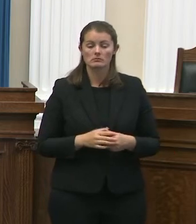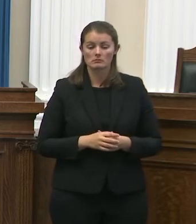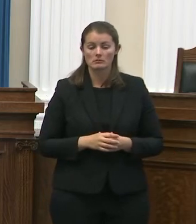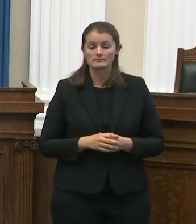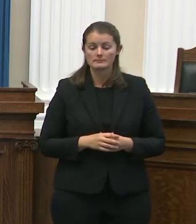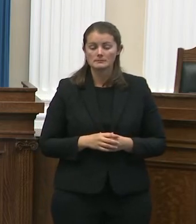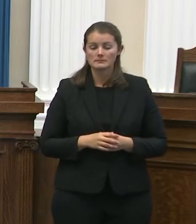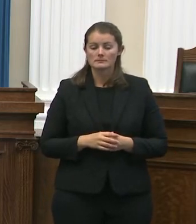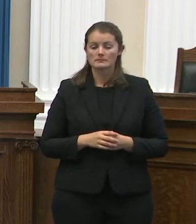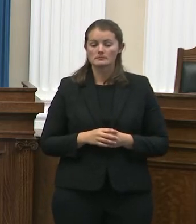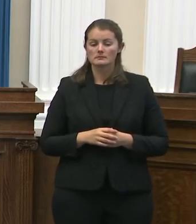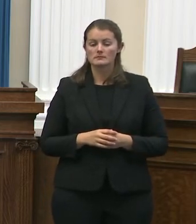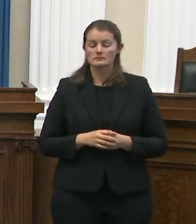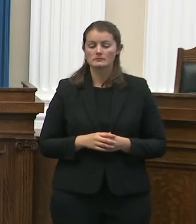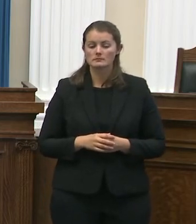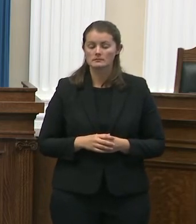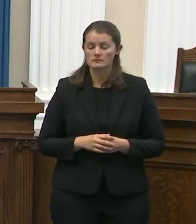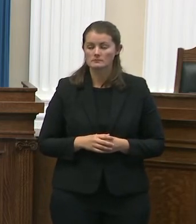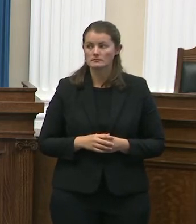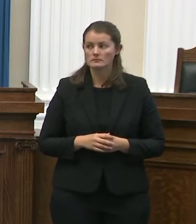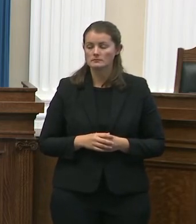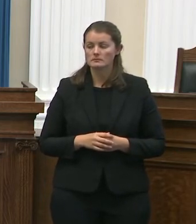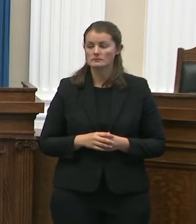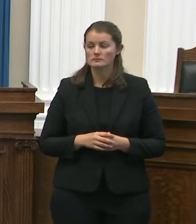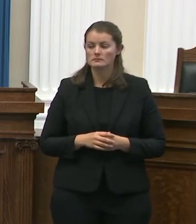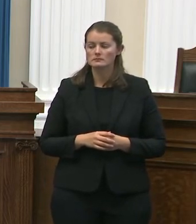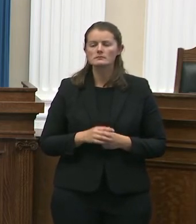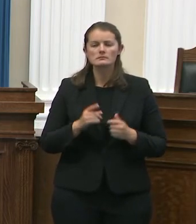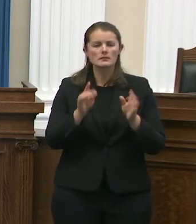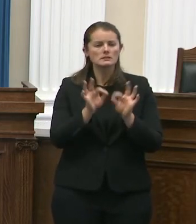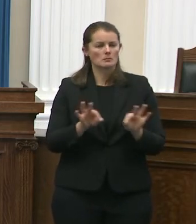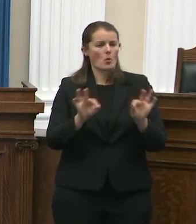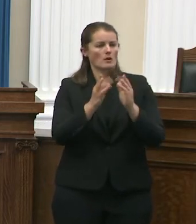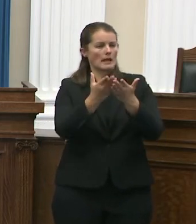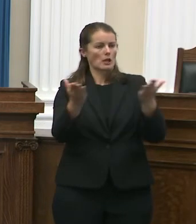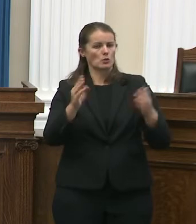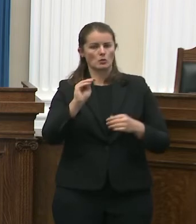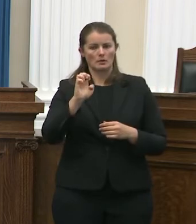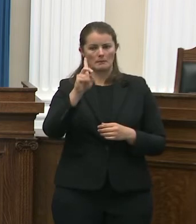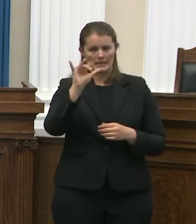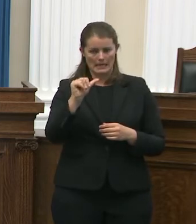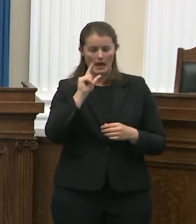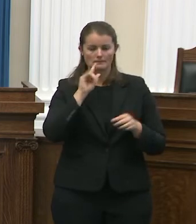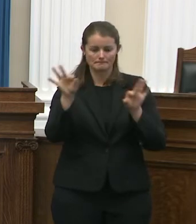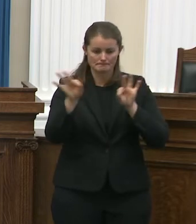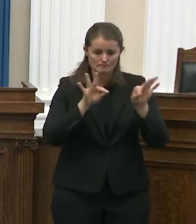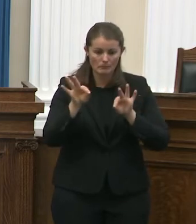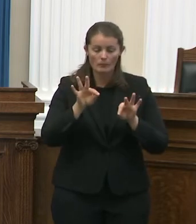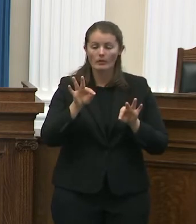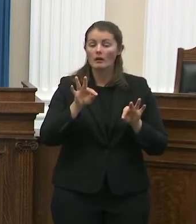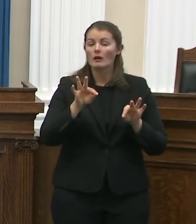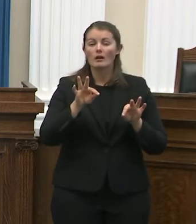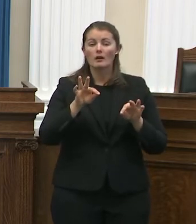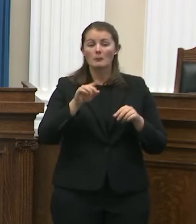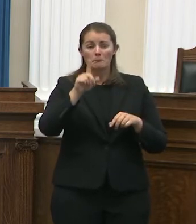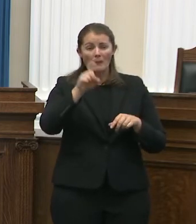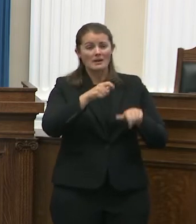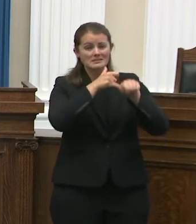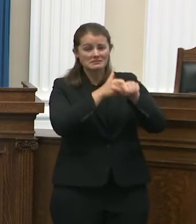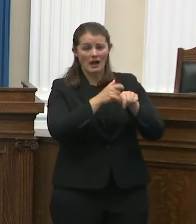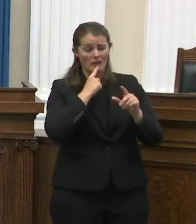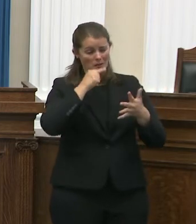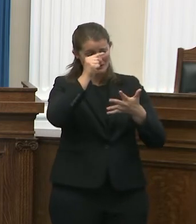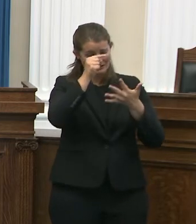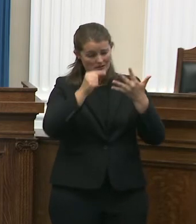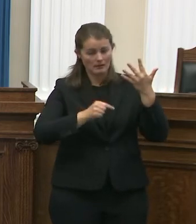At the same time, and it's important that the media point this out to people, we are bound by certain federal guidelines and rules. We have